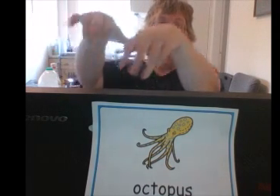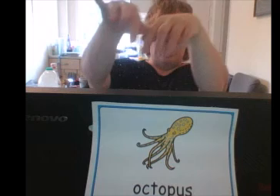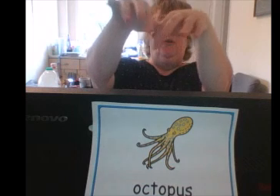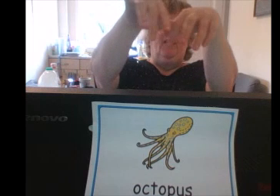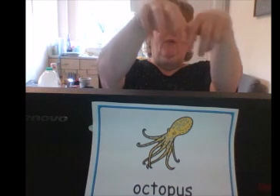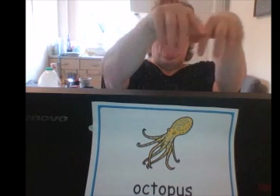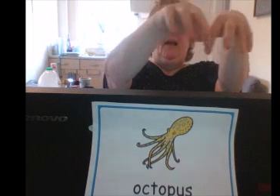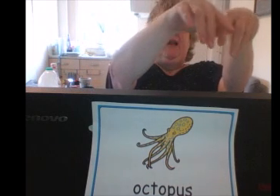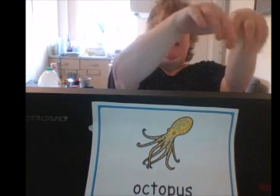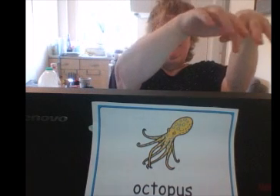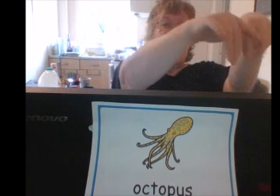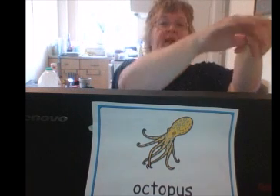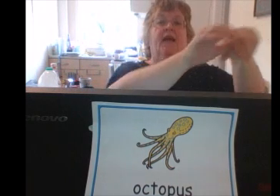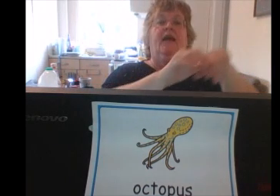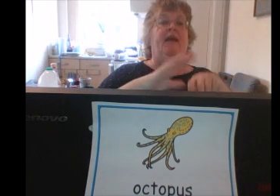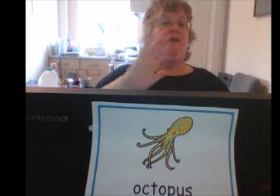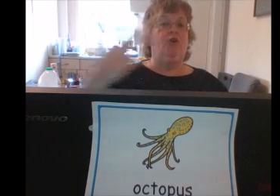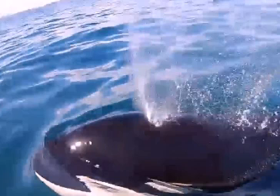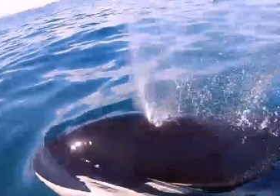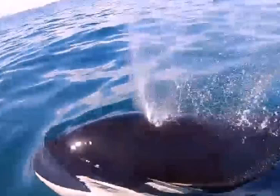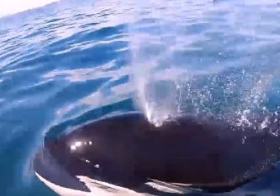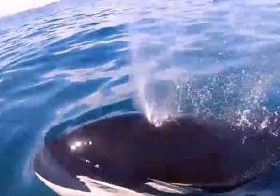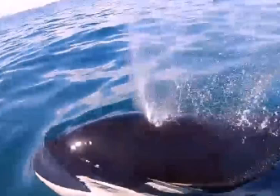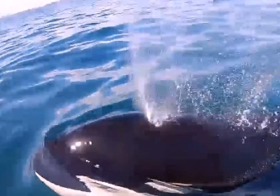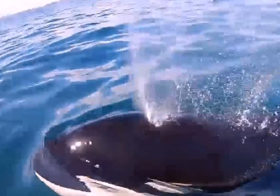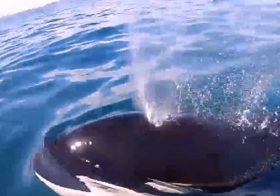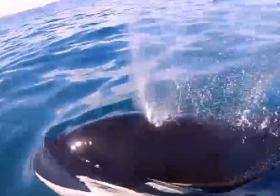very wriggly. It could. Whale.